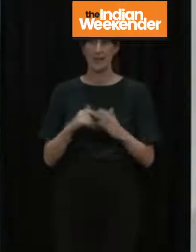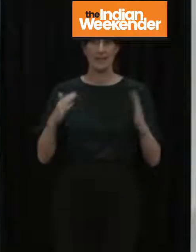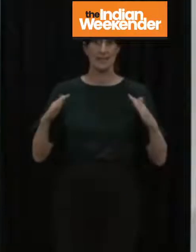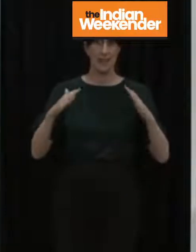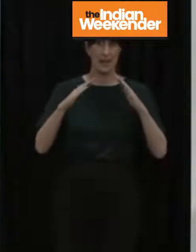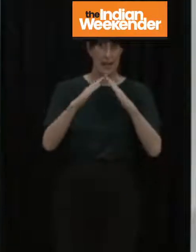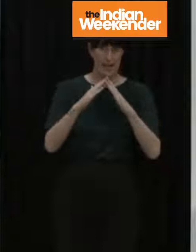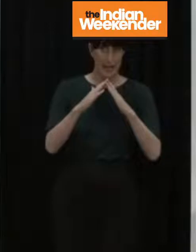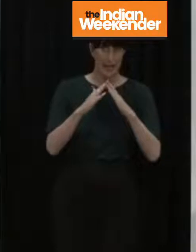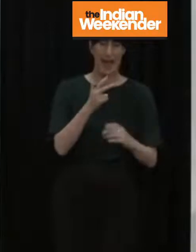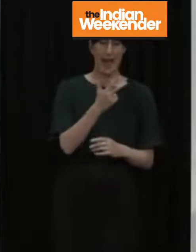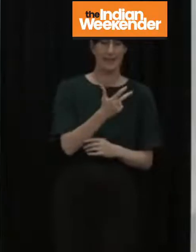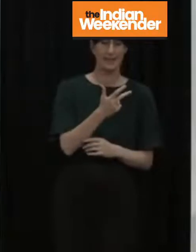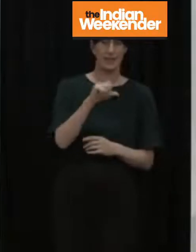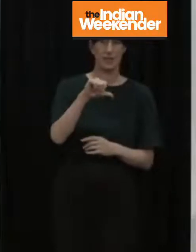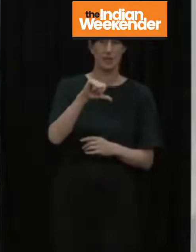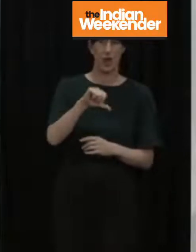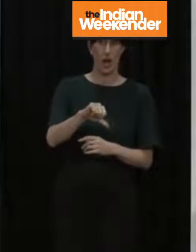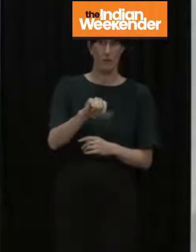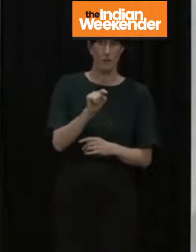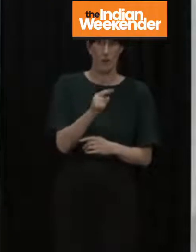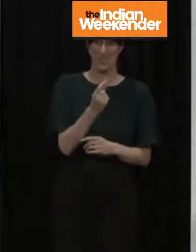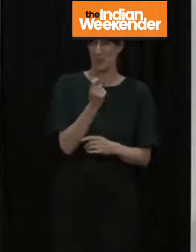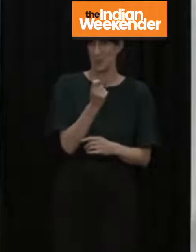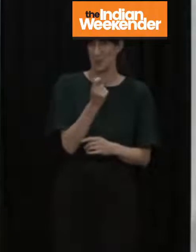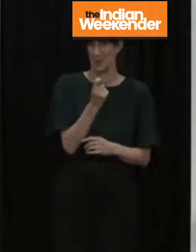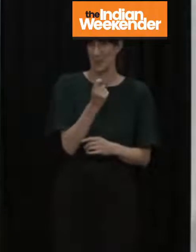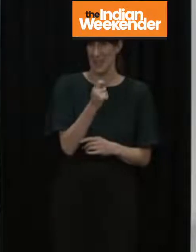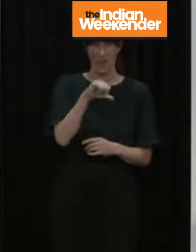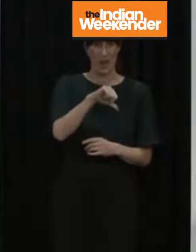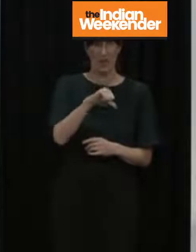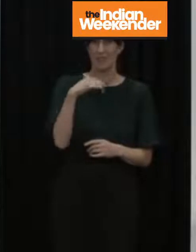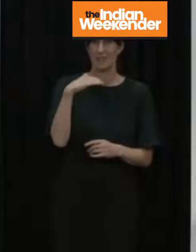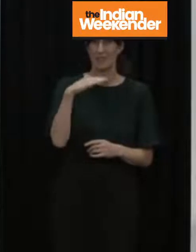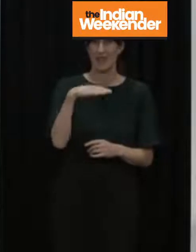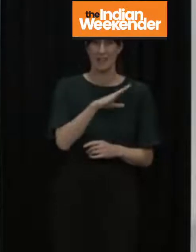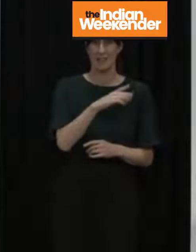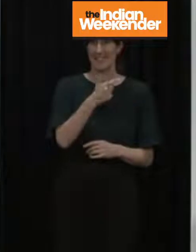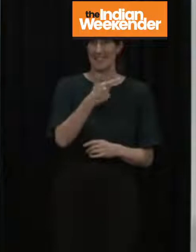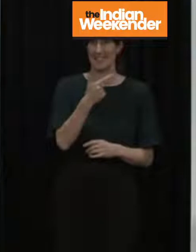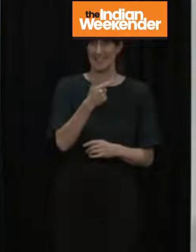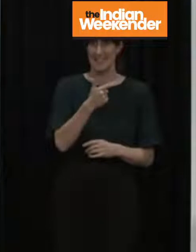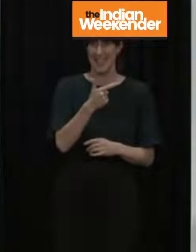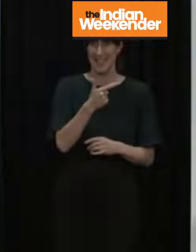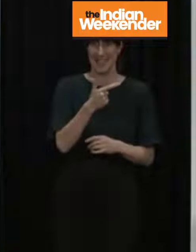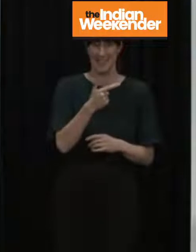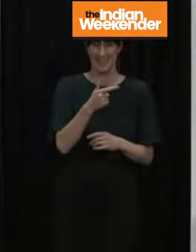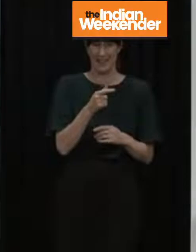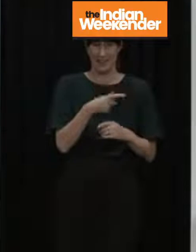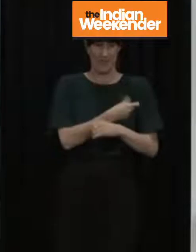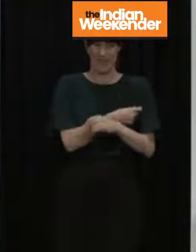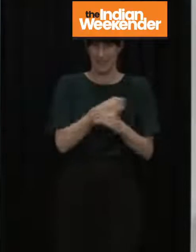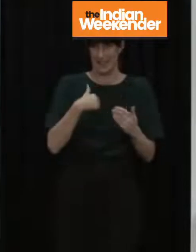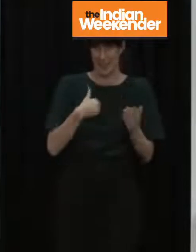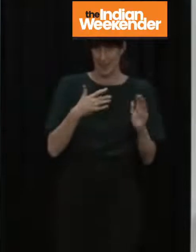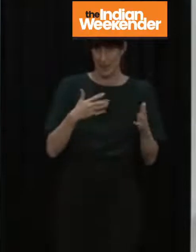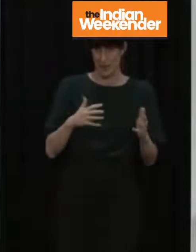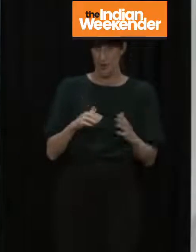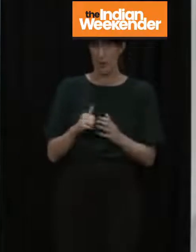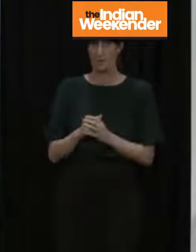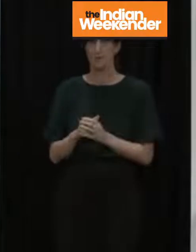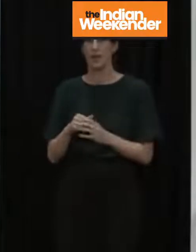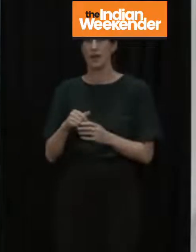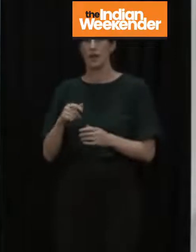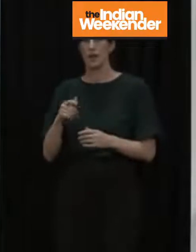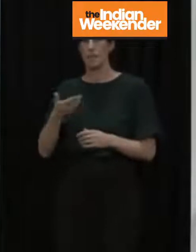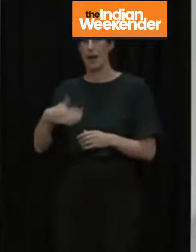is sitting at 89.1%, just 917 doses short. Bay of Plenty is at